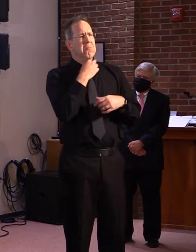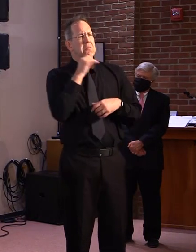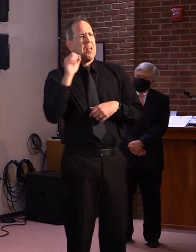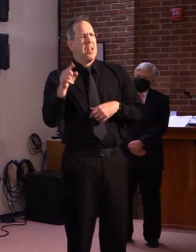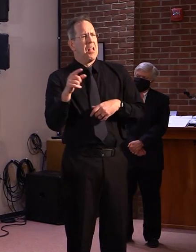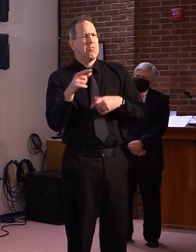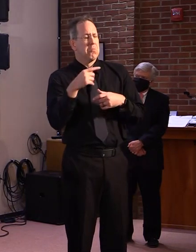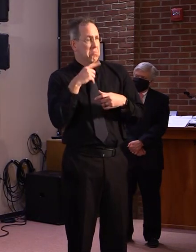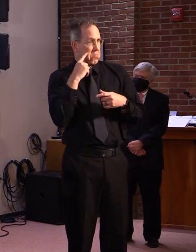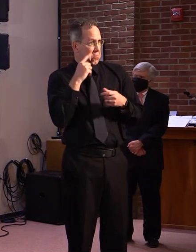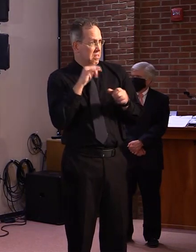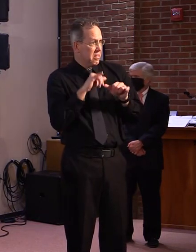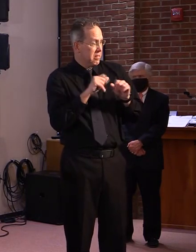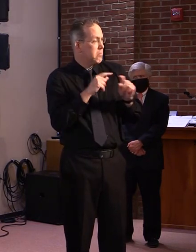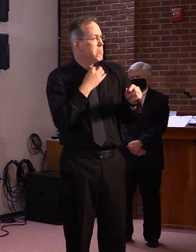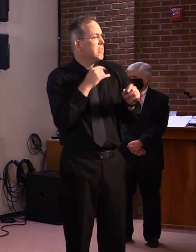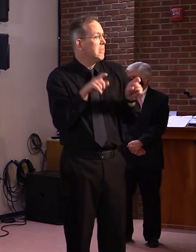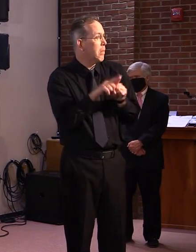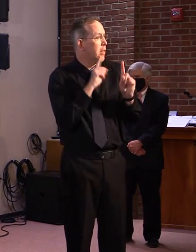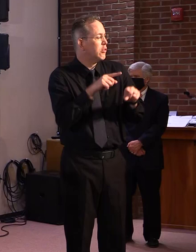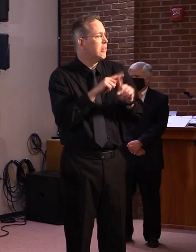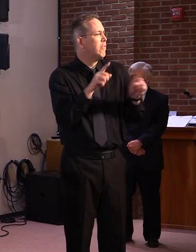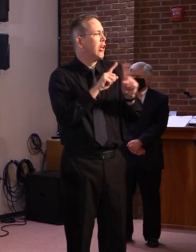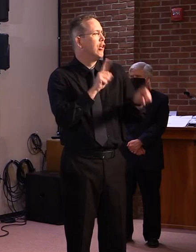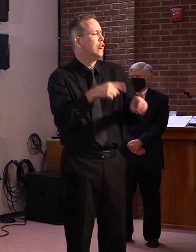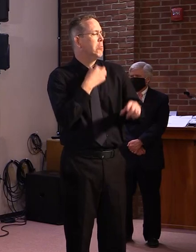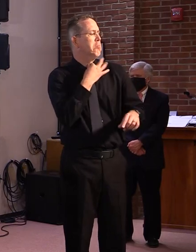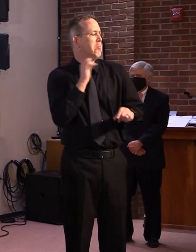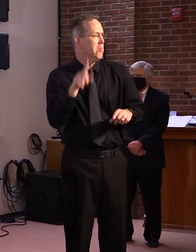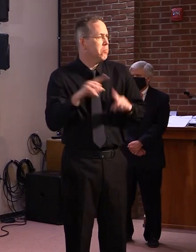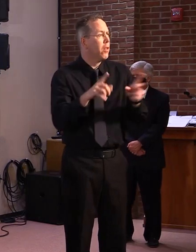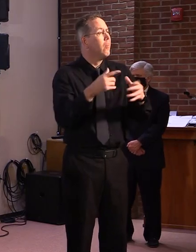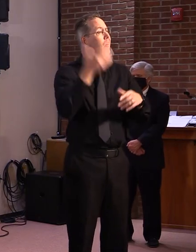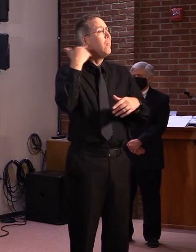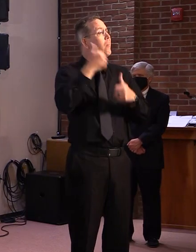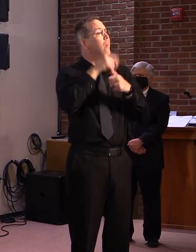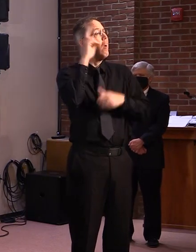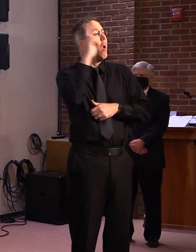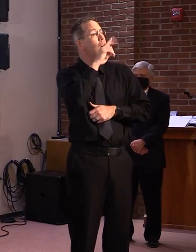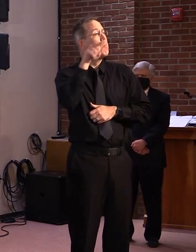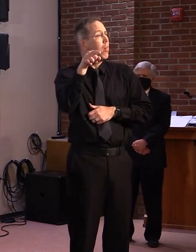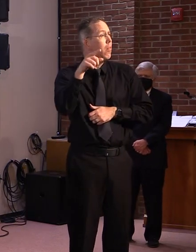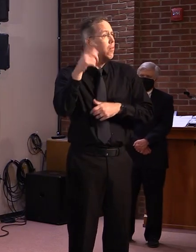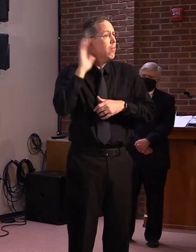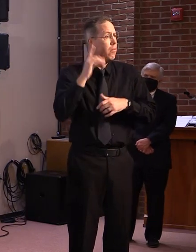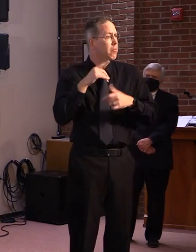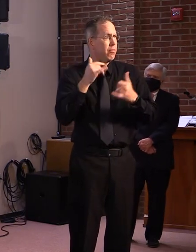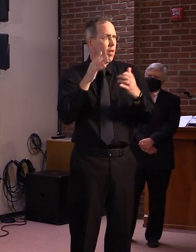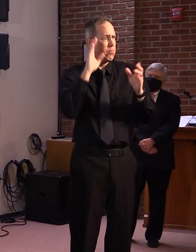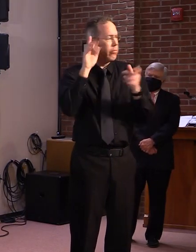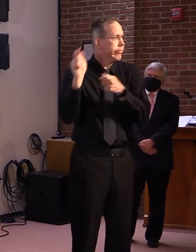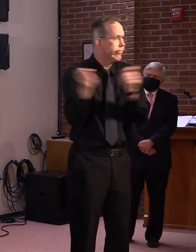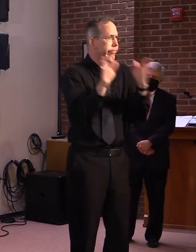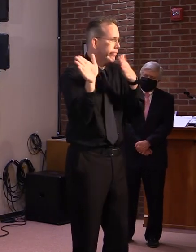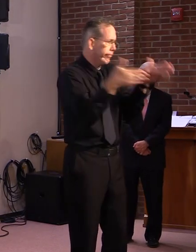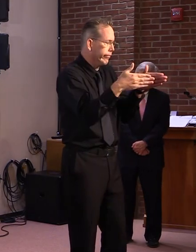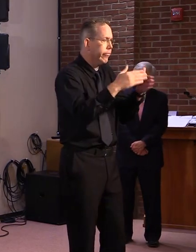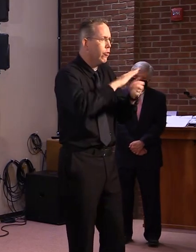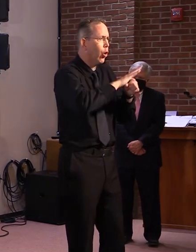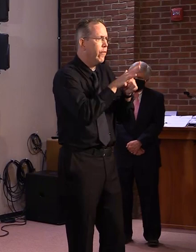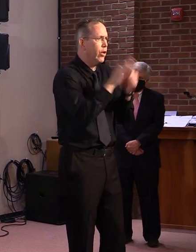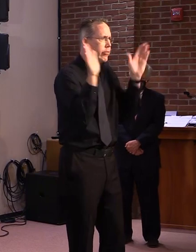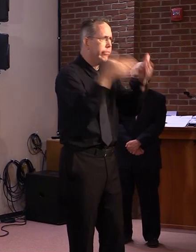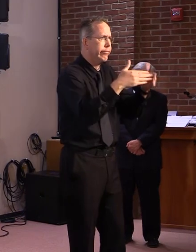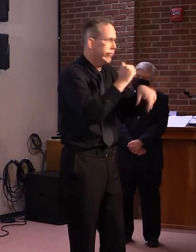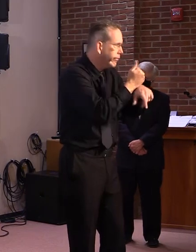Dr. Levine answer this, but it has been a concern of ours because we know that people weren't going to their appointments,